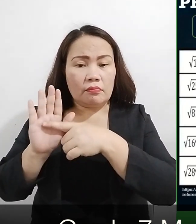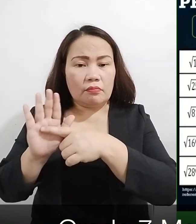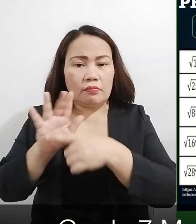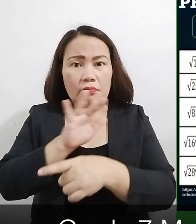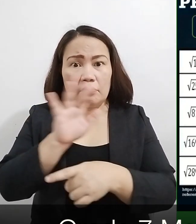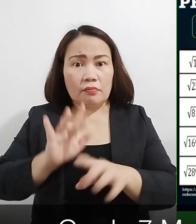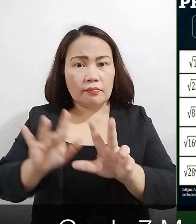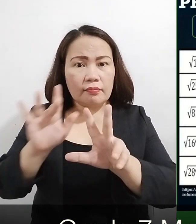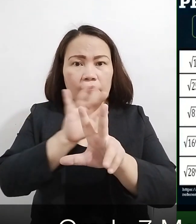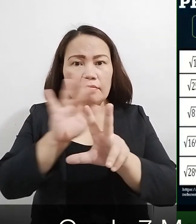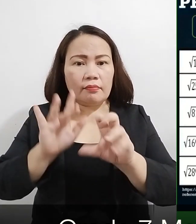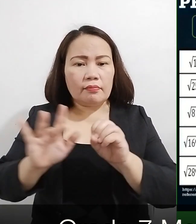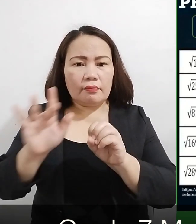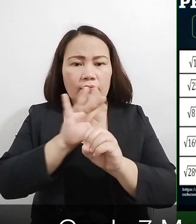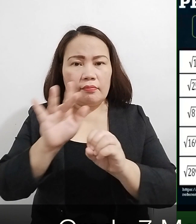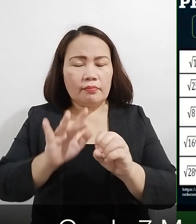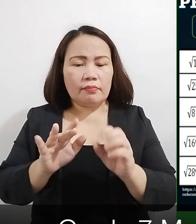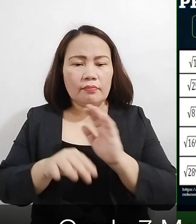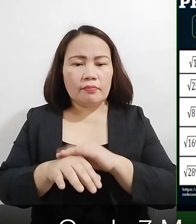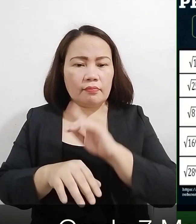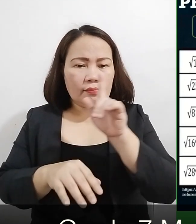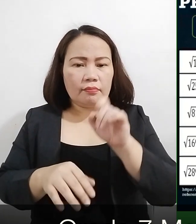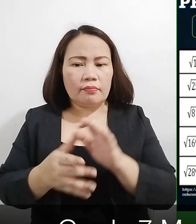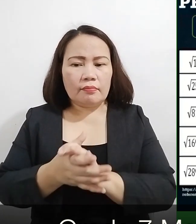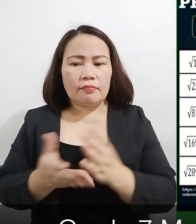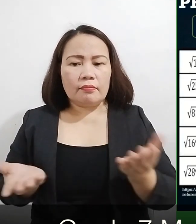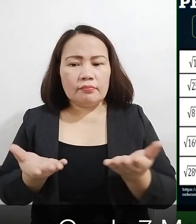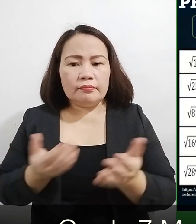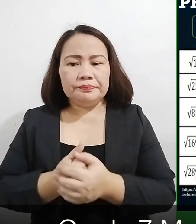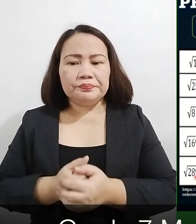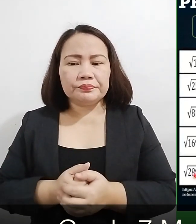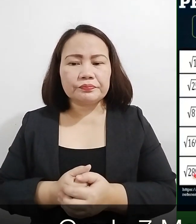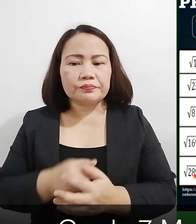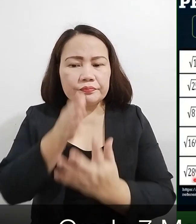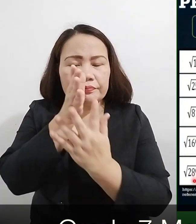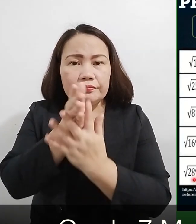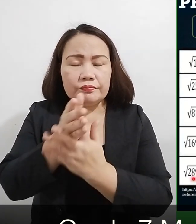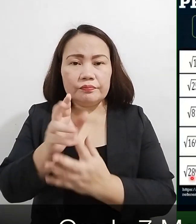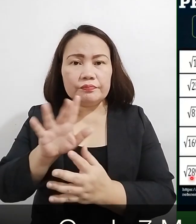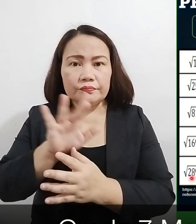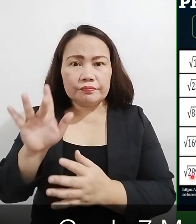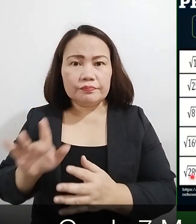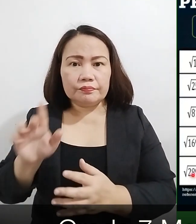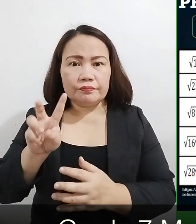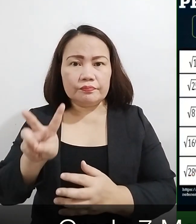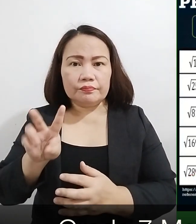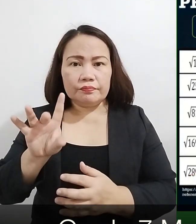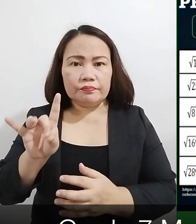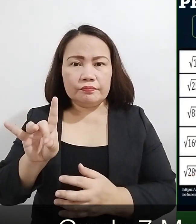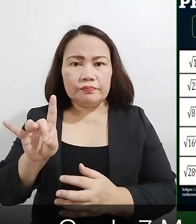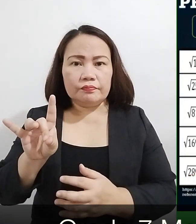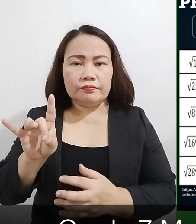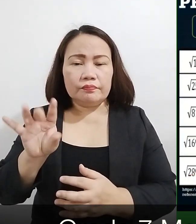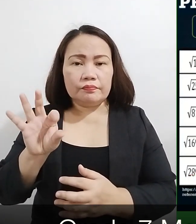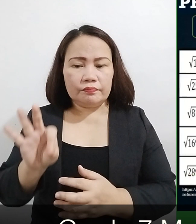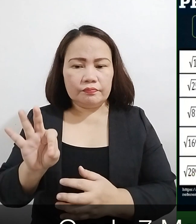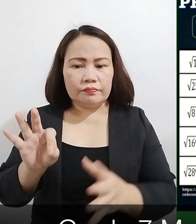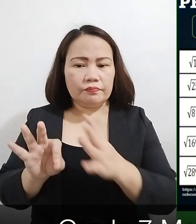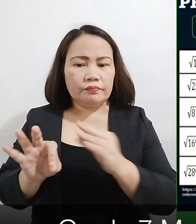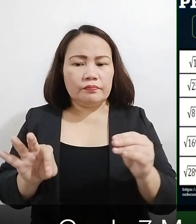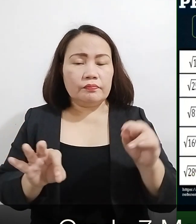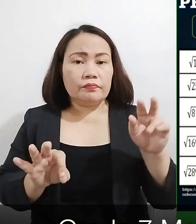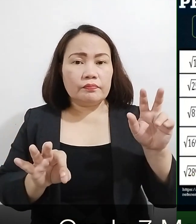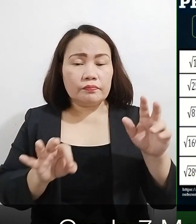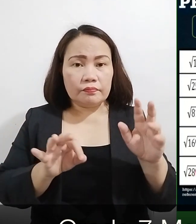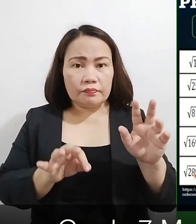naman natin yung 300. Nasa gitna siya ng square root of 289 and square root of